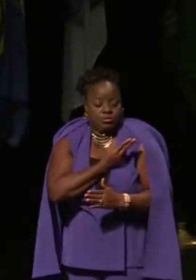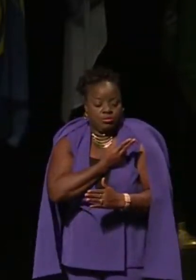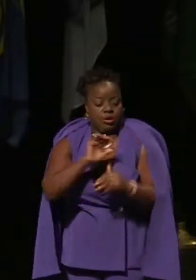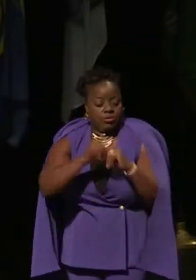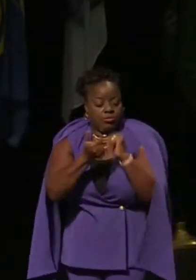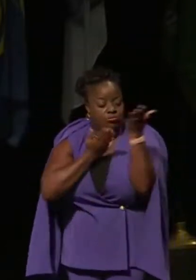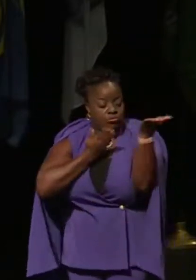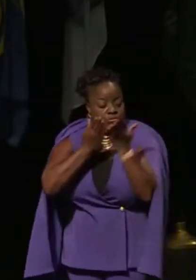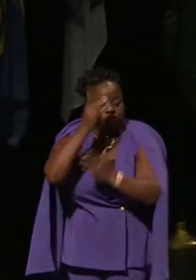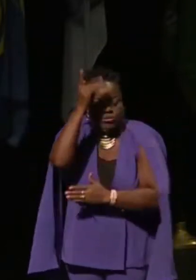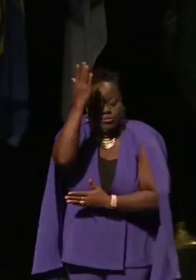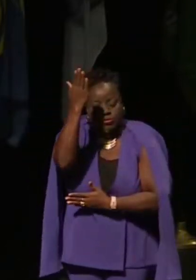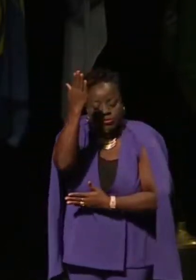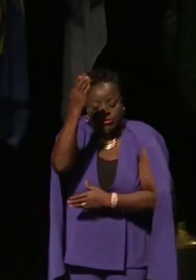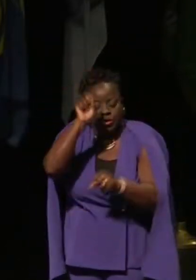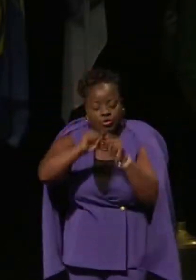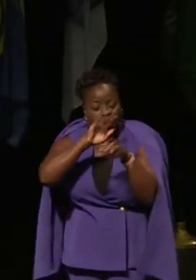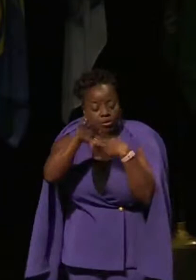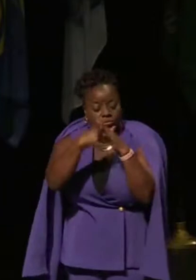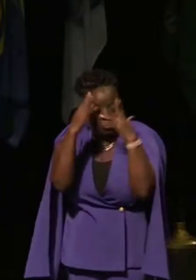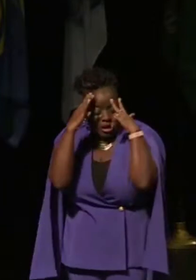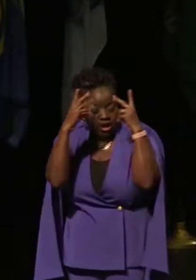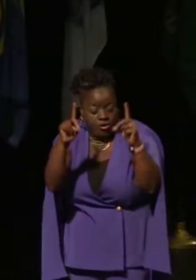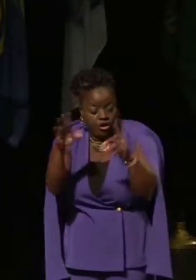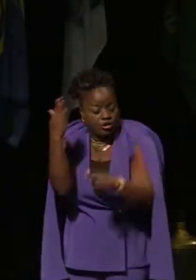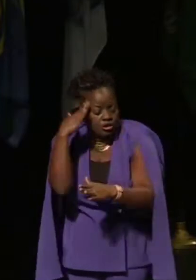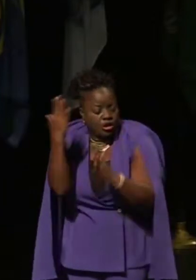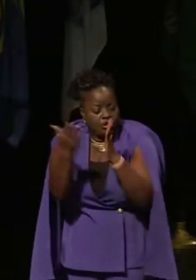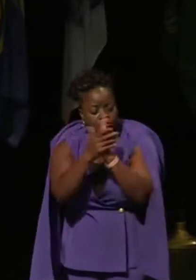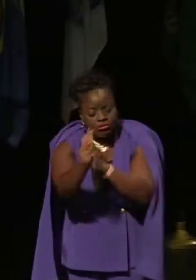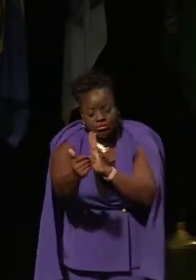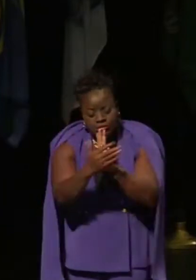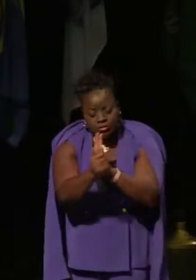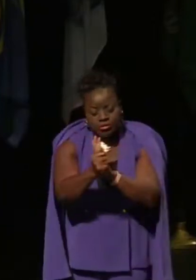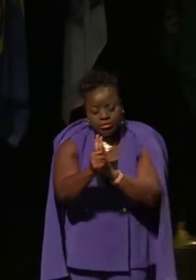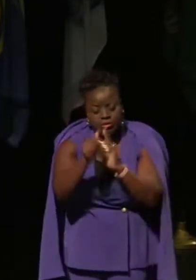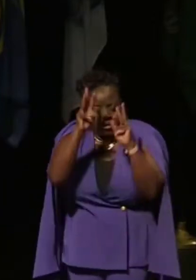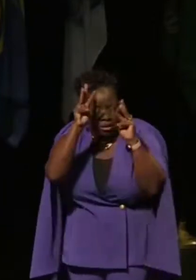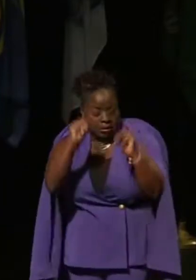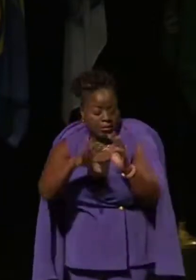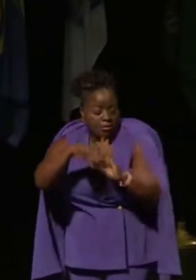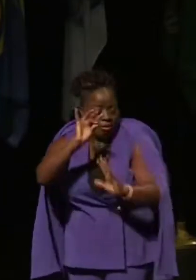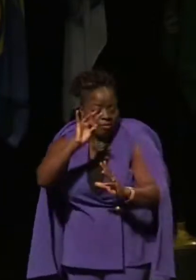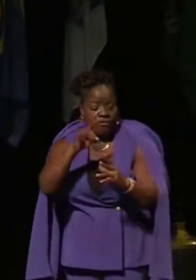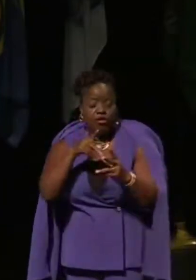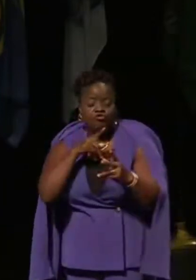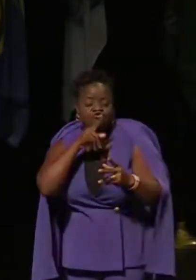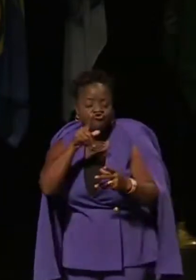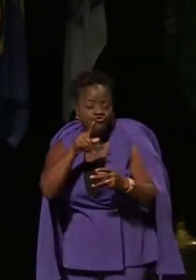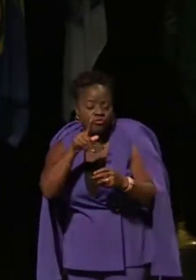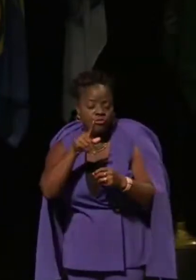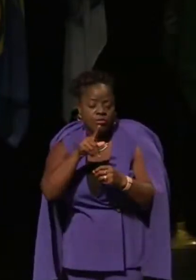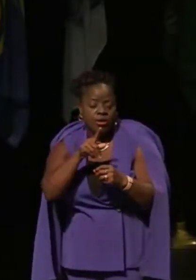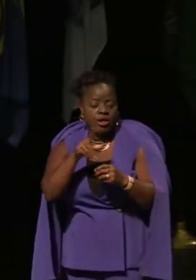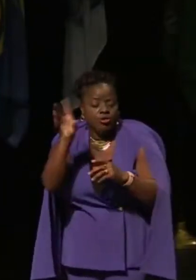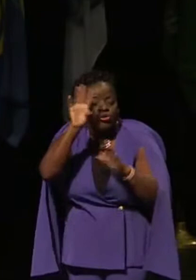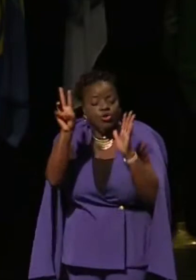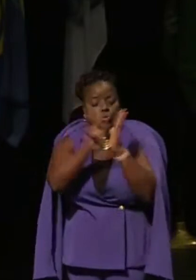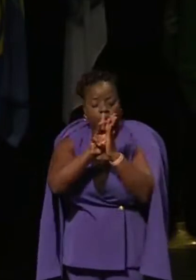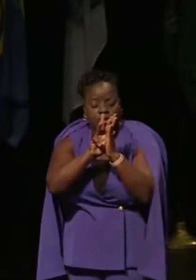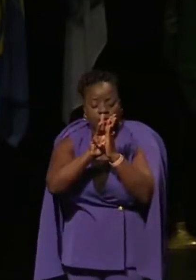how to effectively serve you so that our education, knowledge, and skills may find true fulfillment as we learn to do your